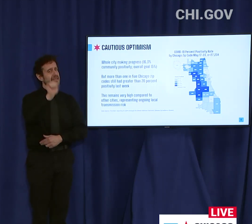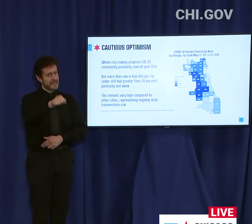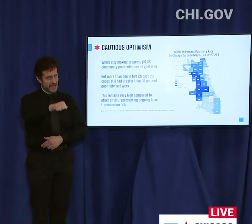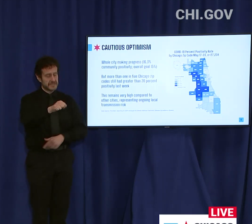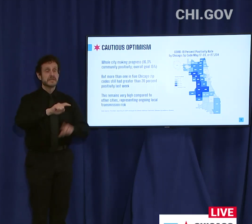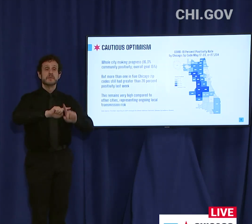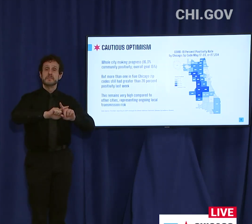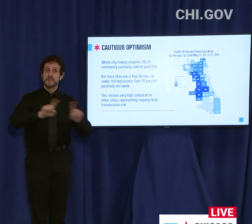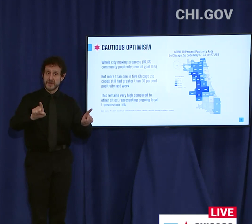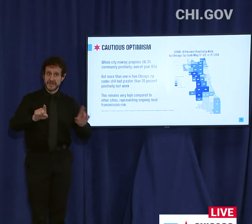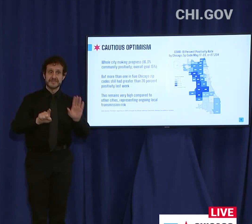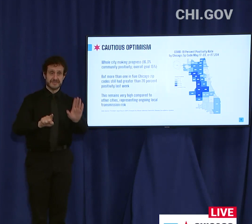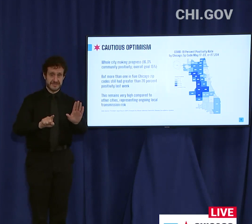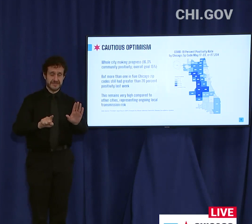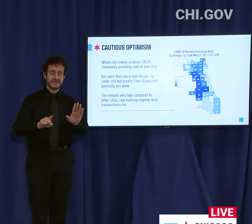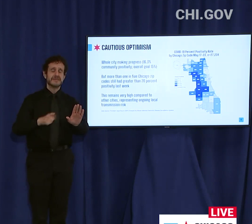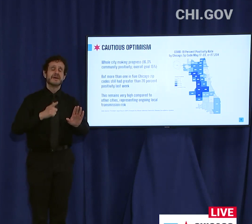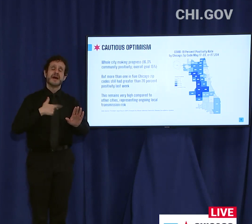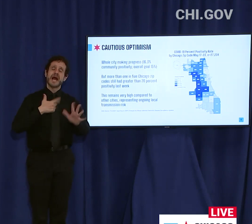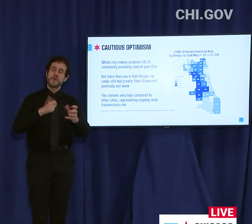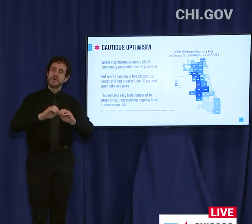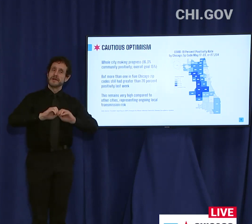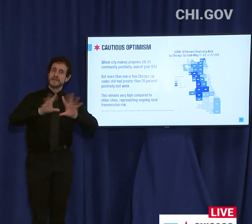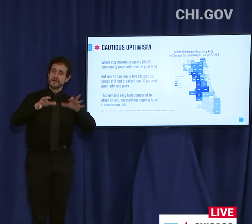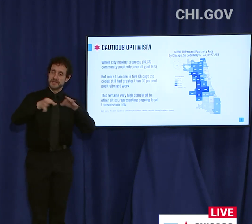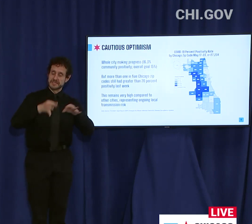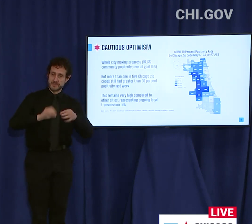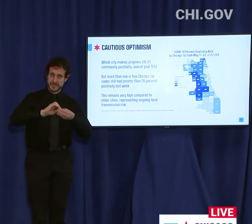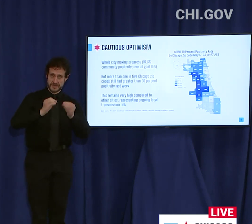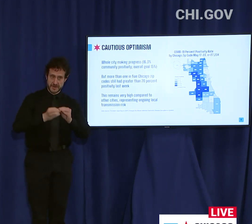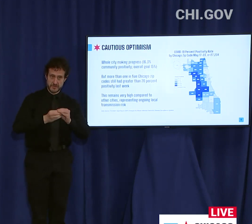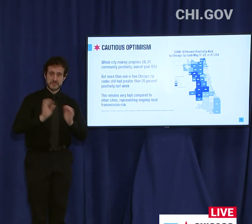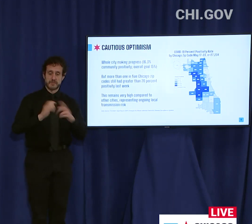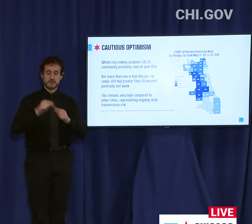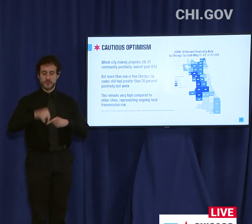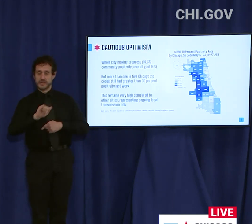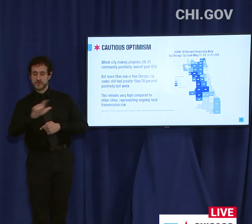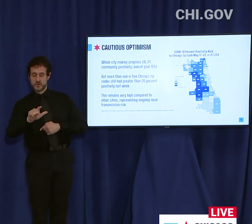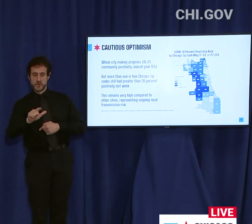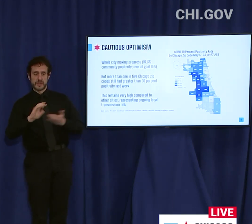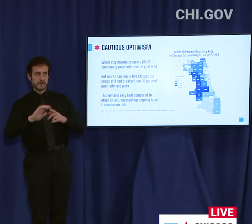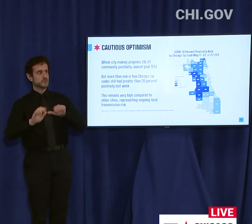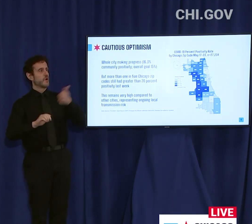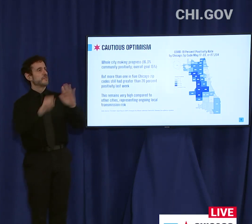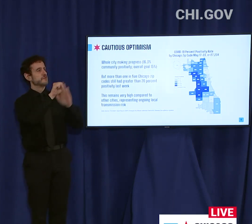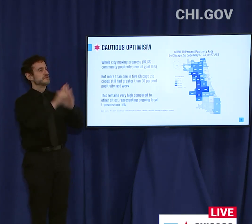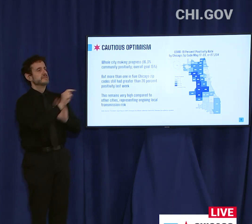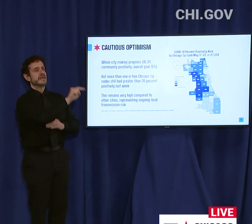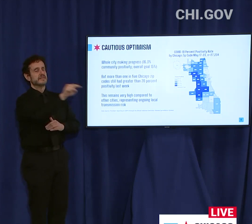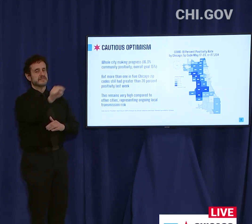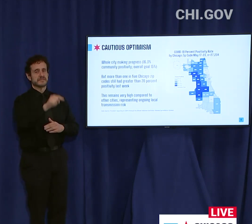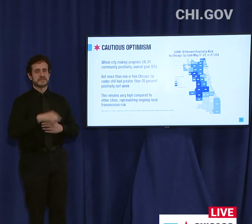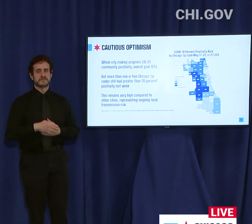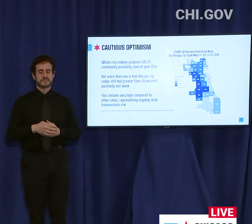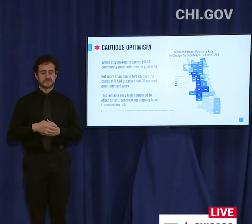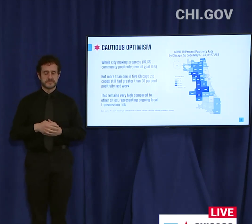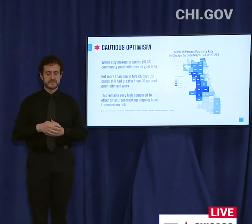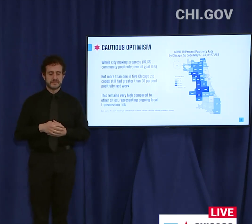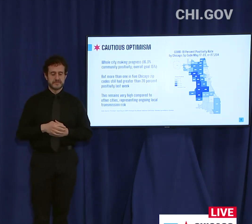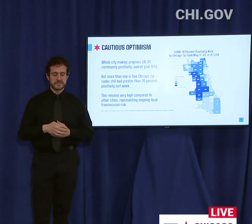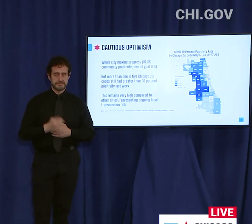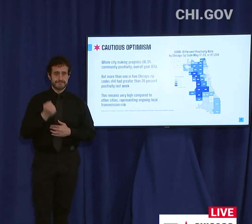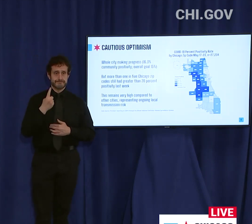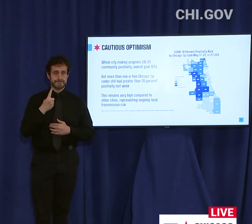let me just put this in some perspective of where the rest of the country is. Cities have been hit particularly hard